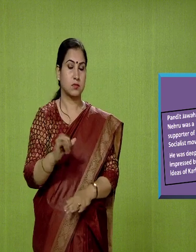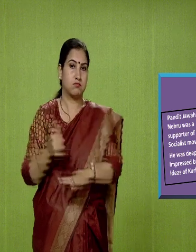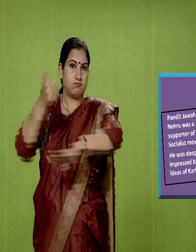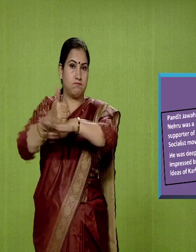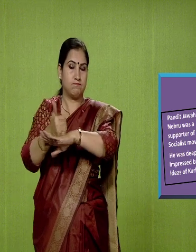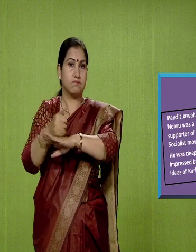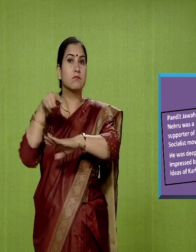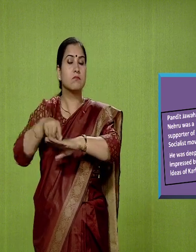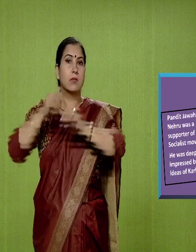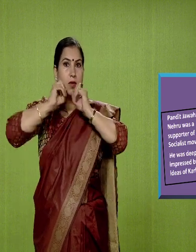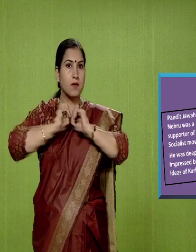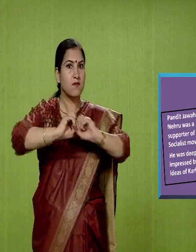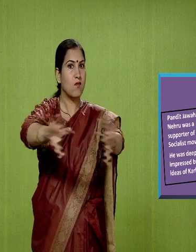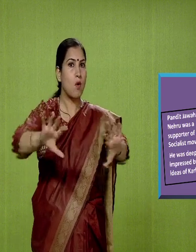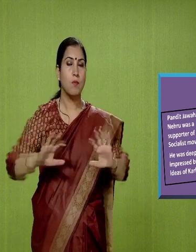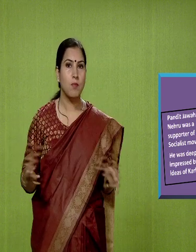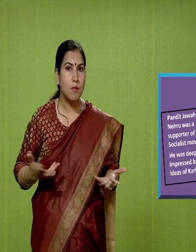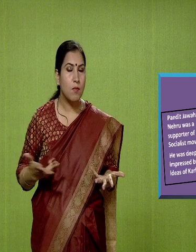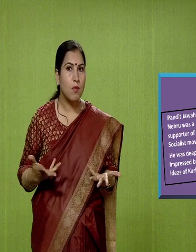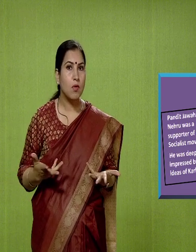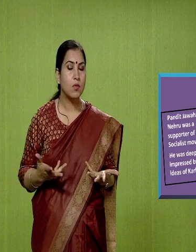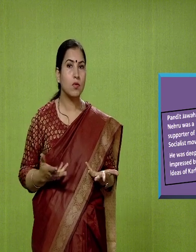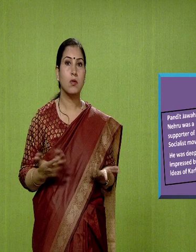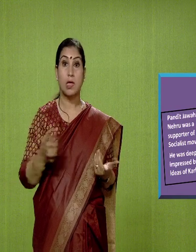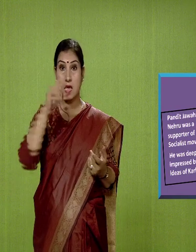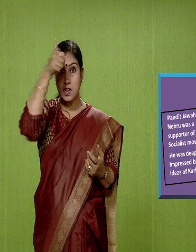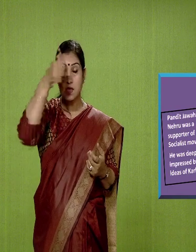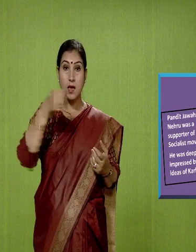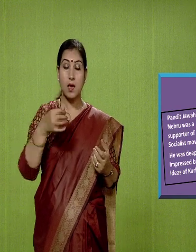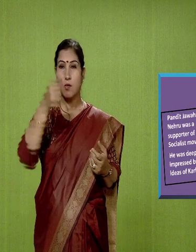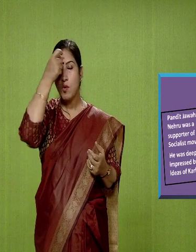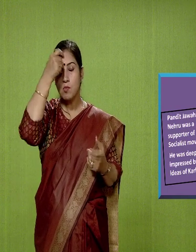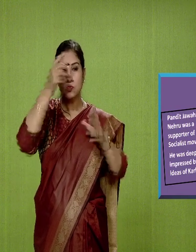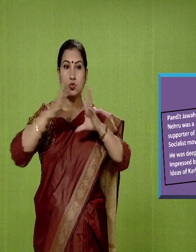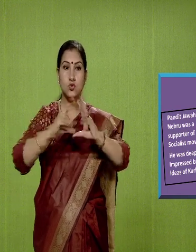he declared that the solution to India's problem